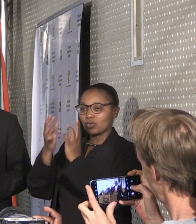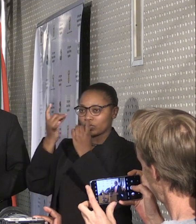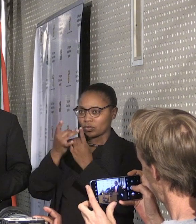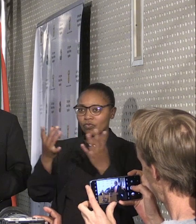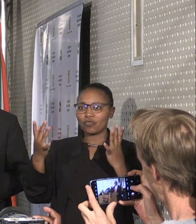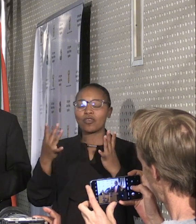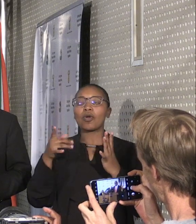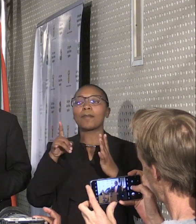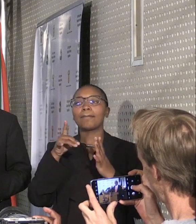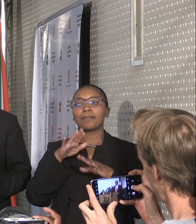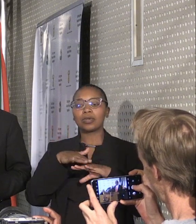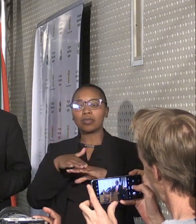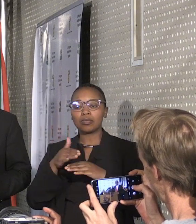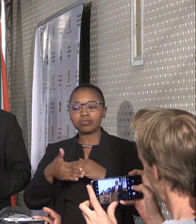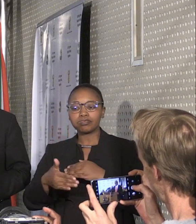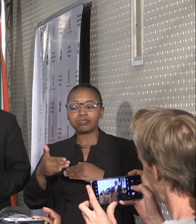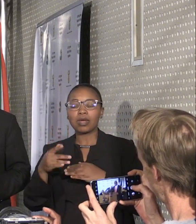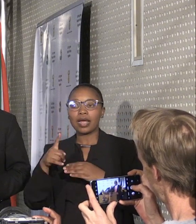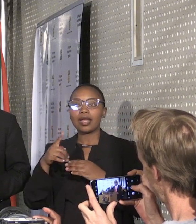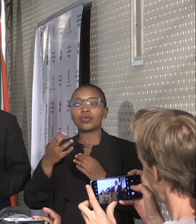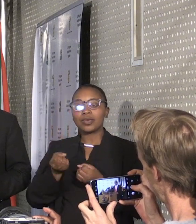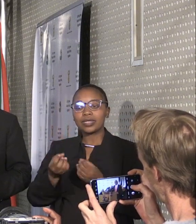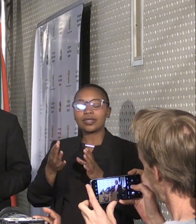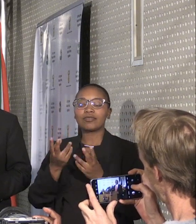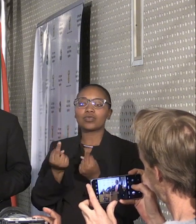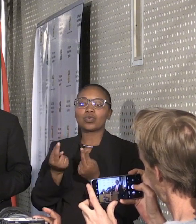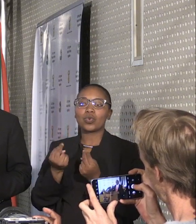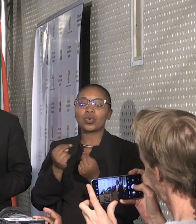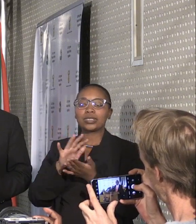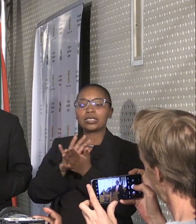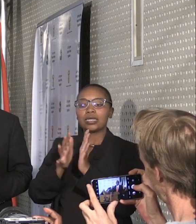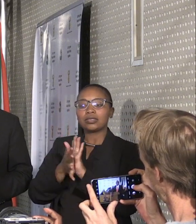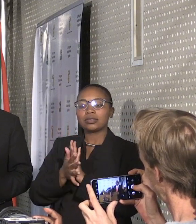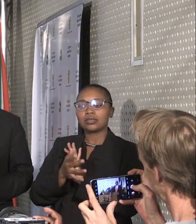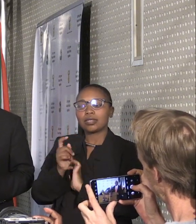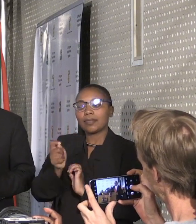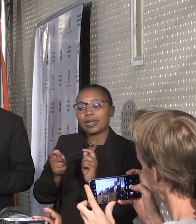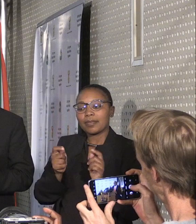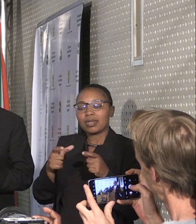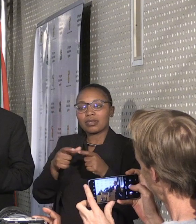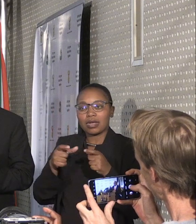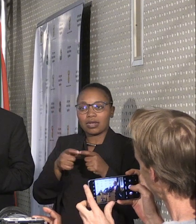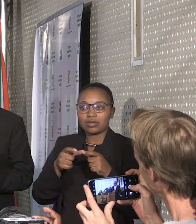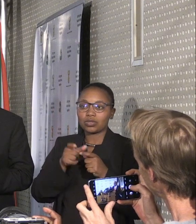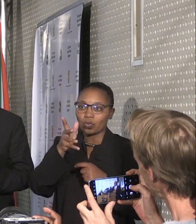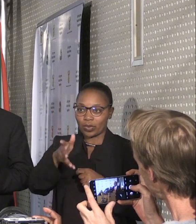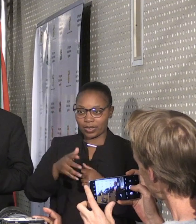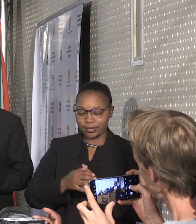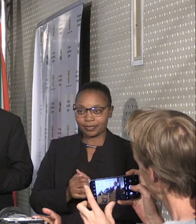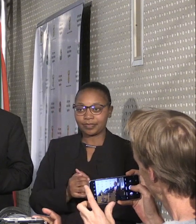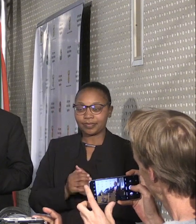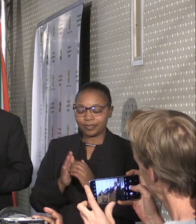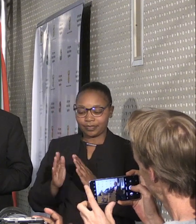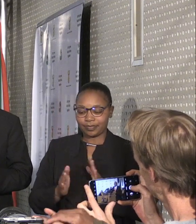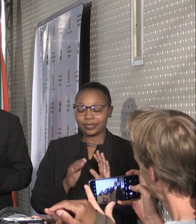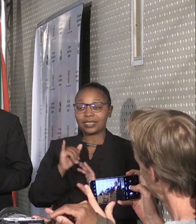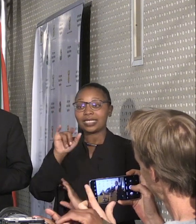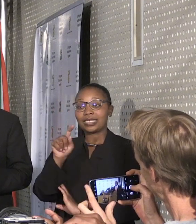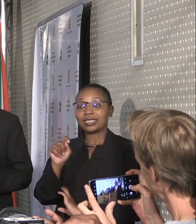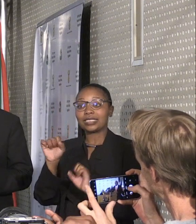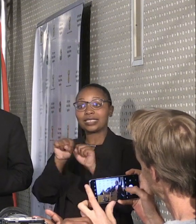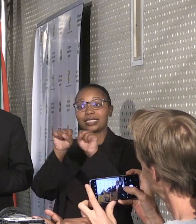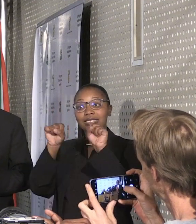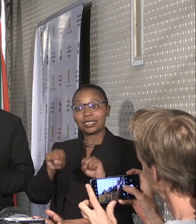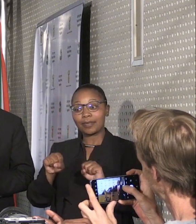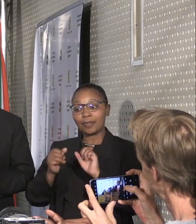replacement program and unveil the new Postbank SASSA grants payment cards. On the IT system improvement program